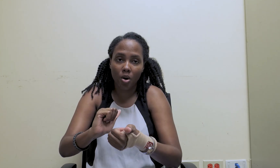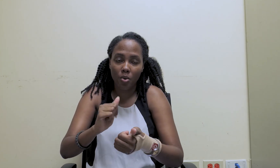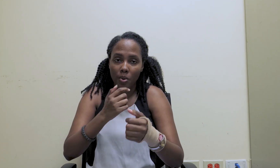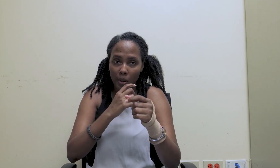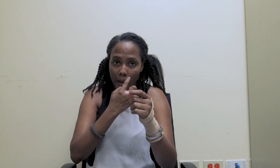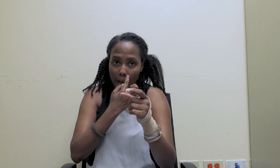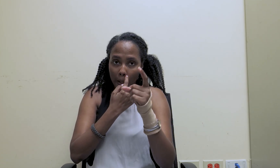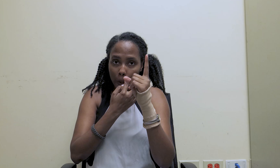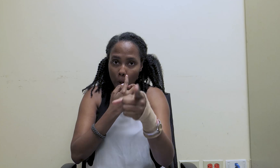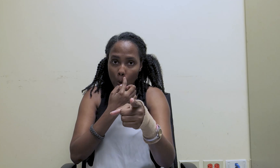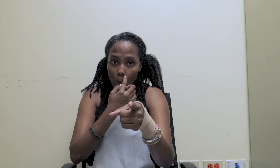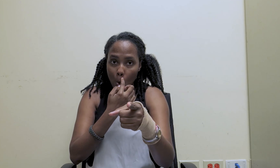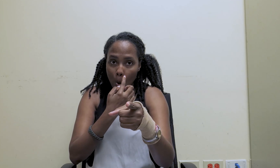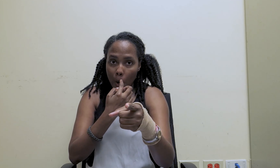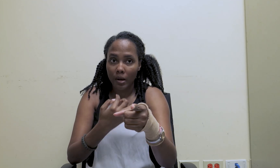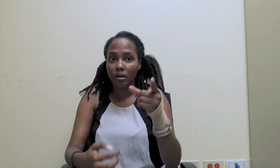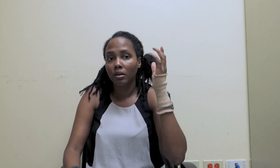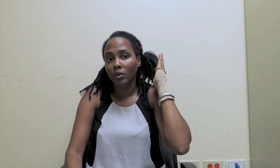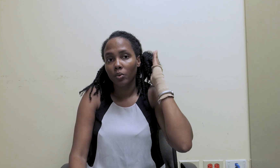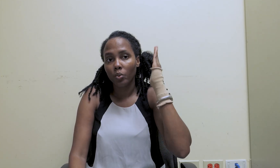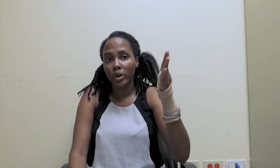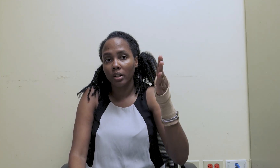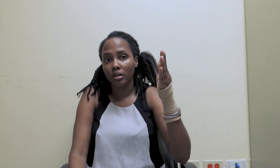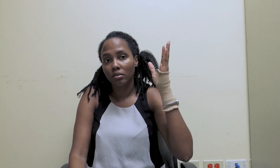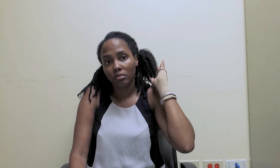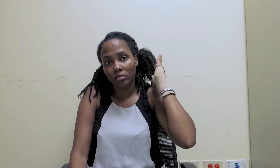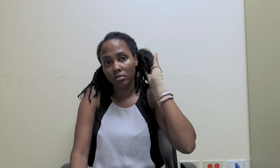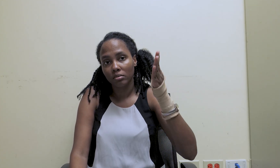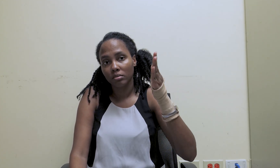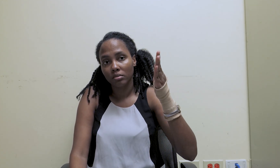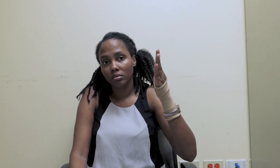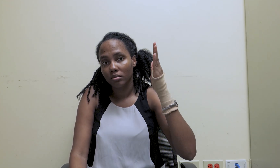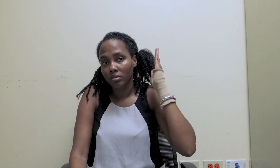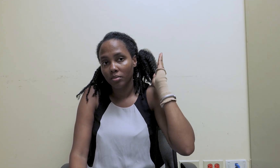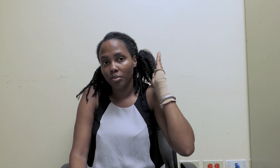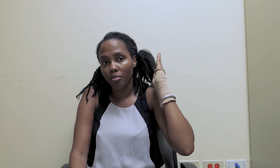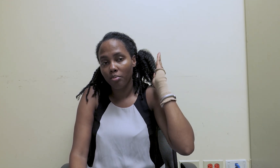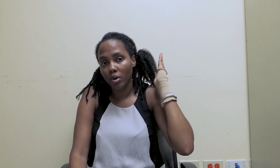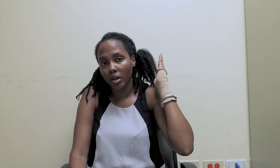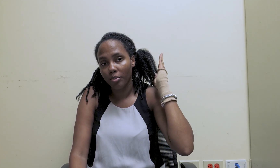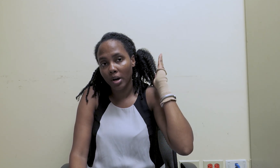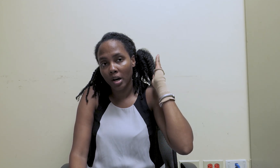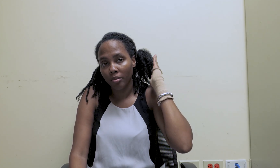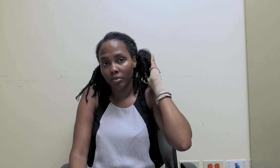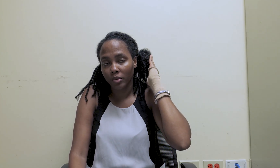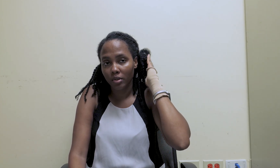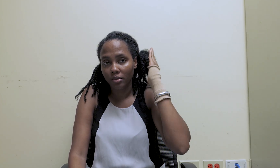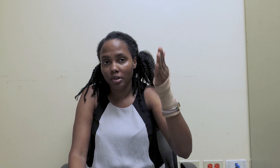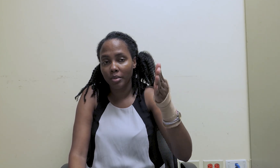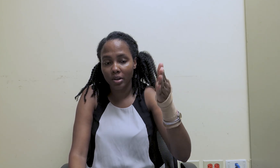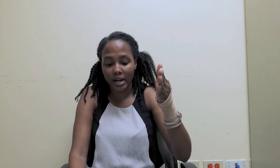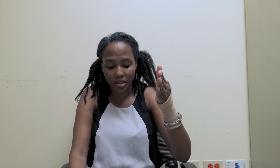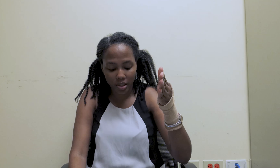Somehow you will. Bring your palm from your right